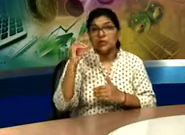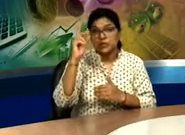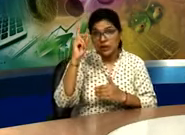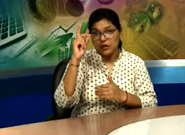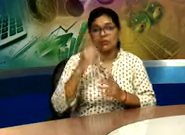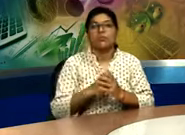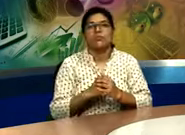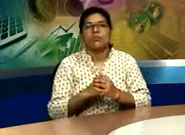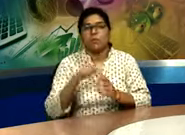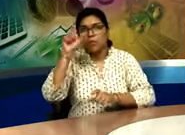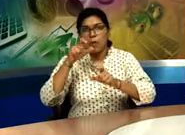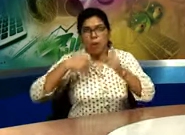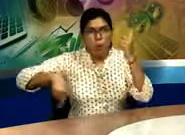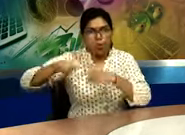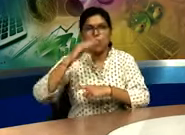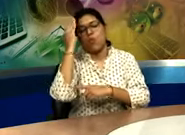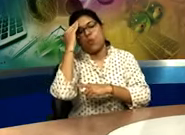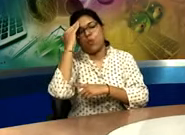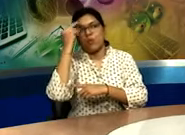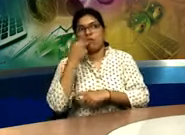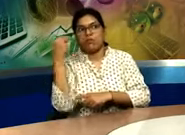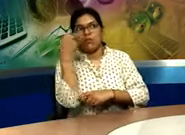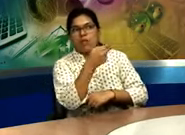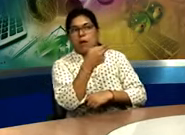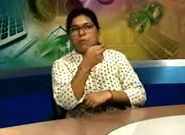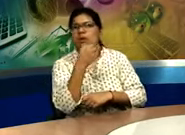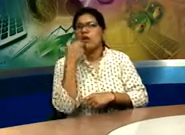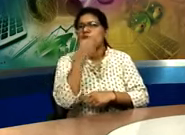If we start counting the numbers, then Mars would be the 4th.